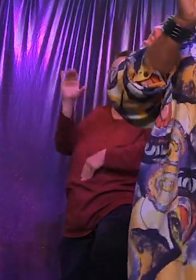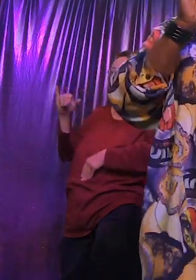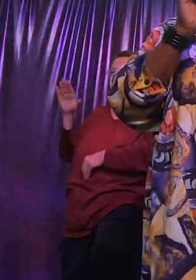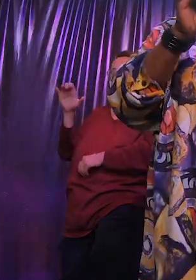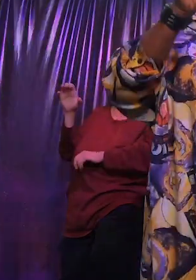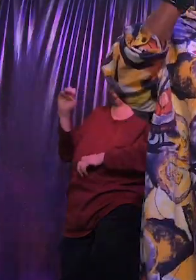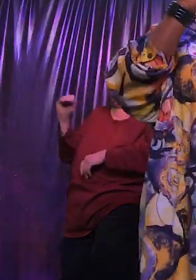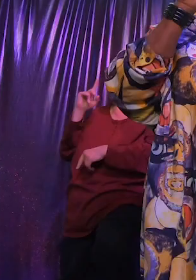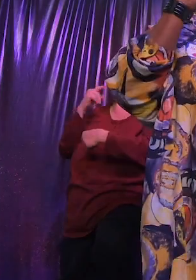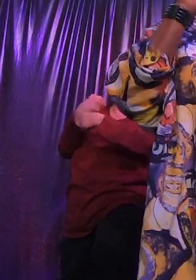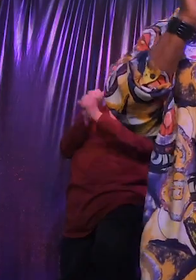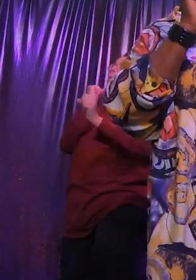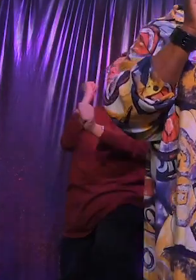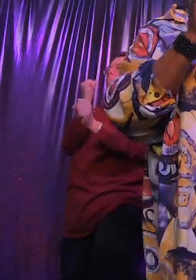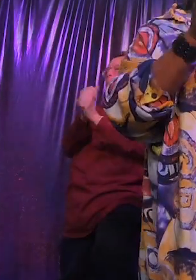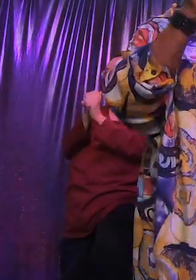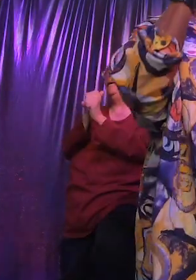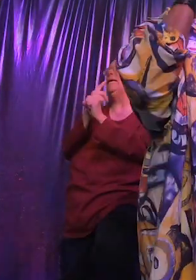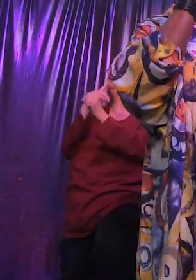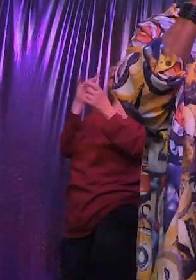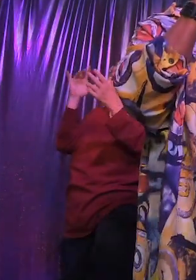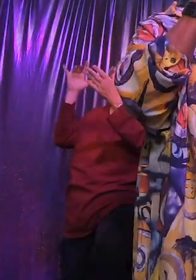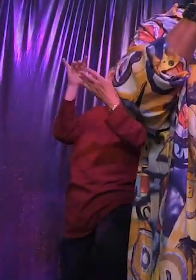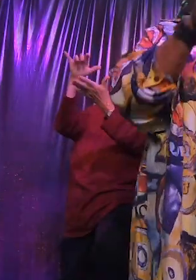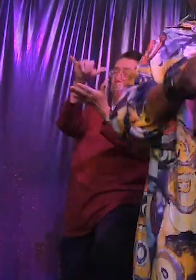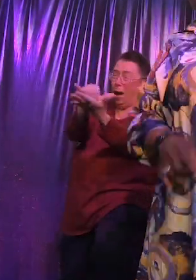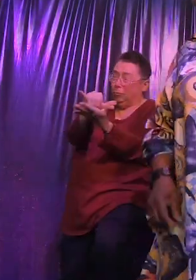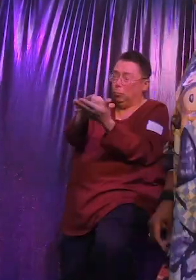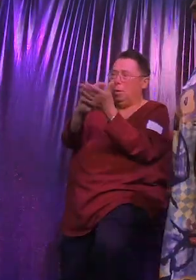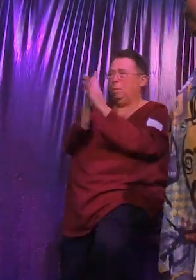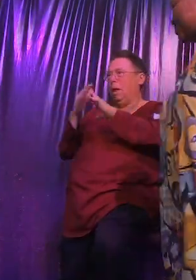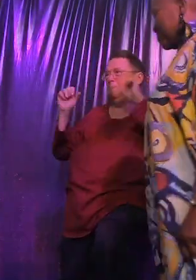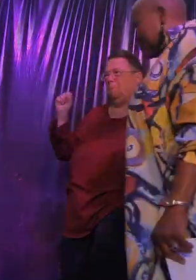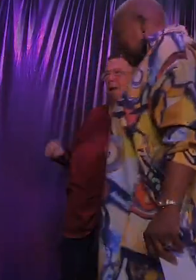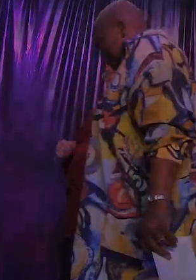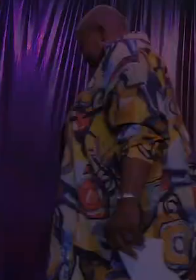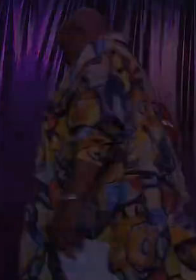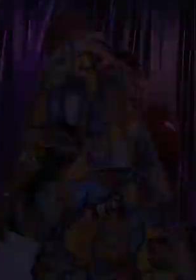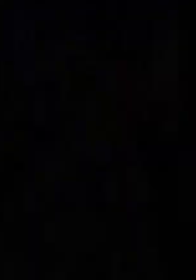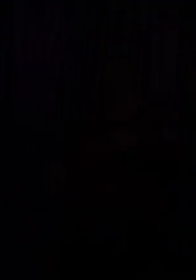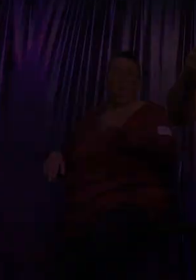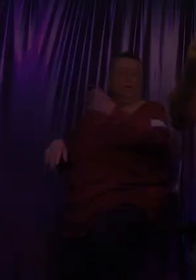for making the impossible possible.